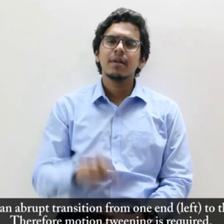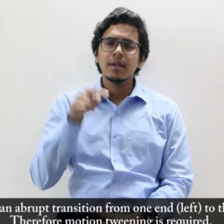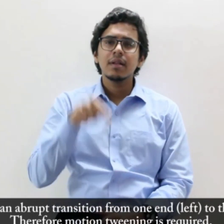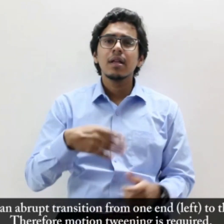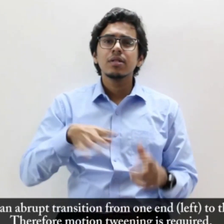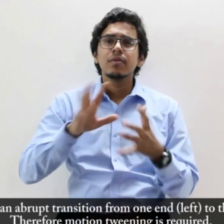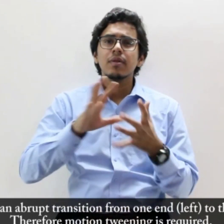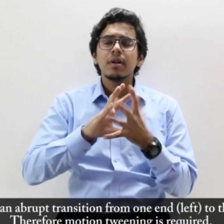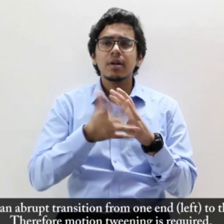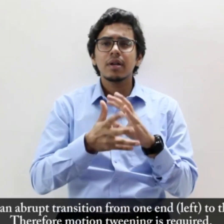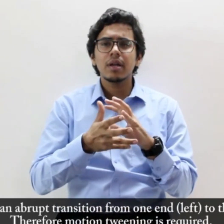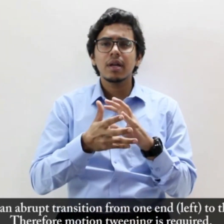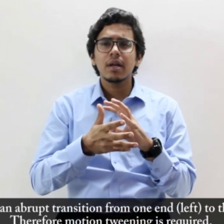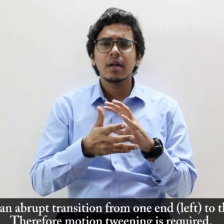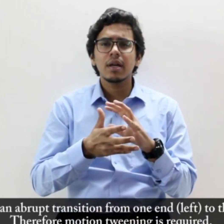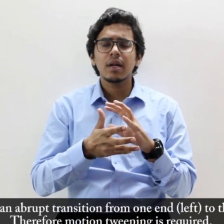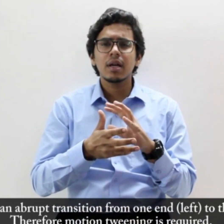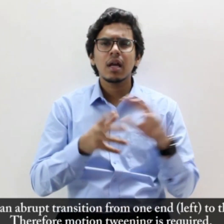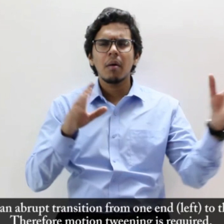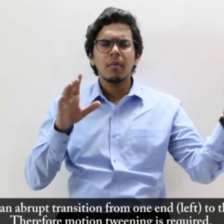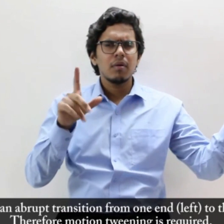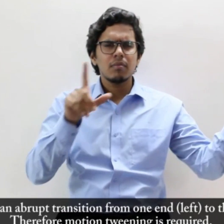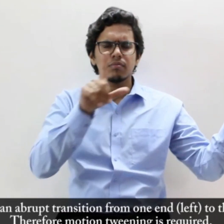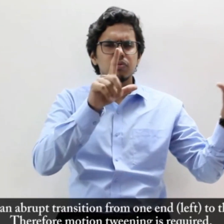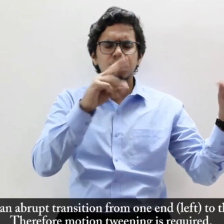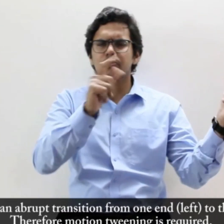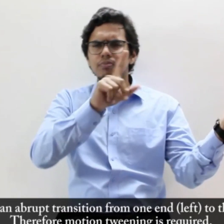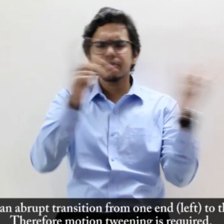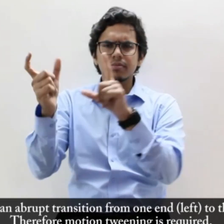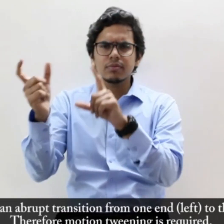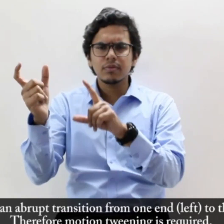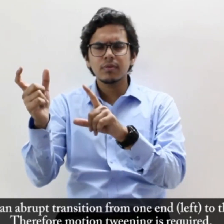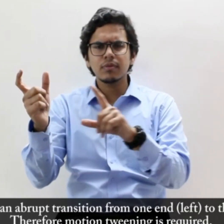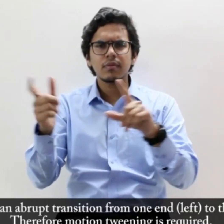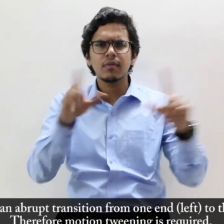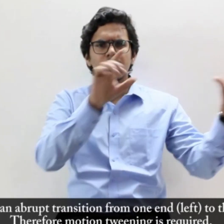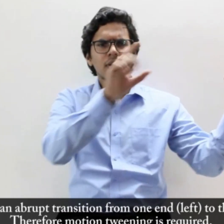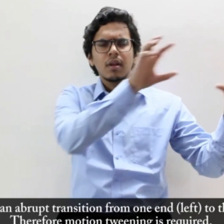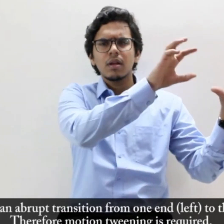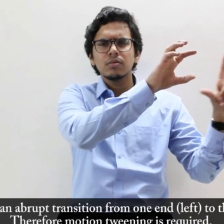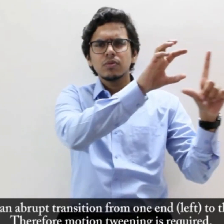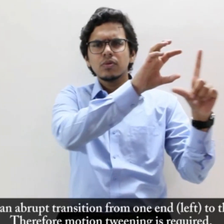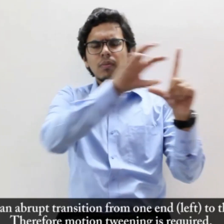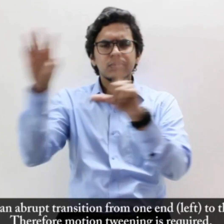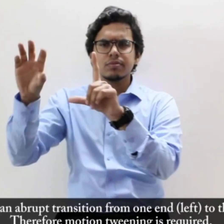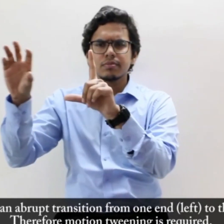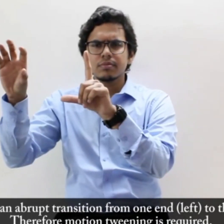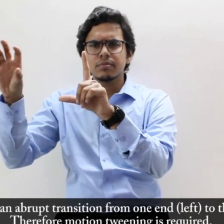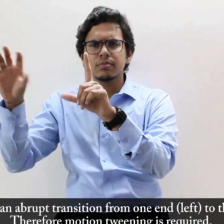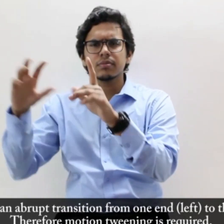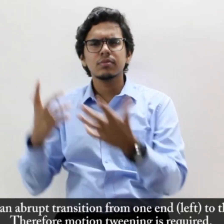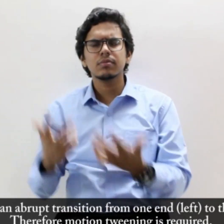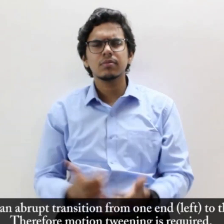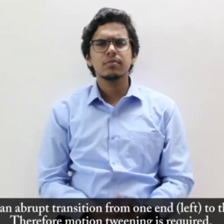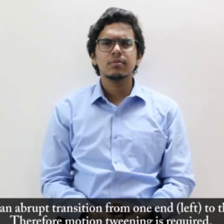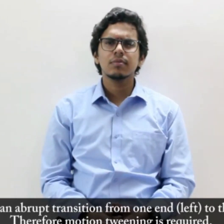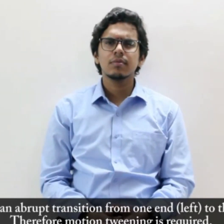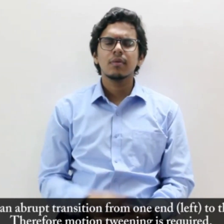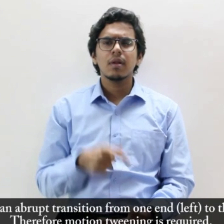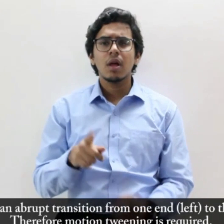This will create an abrupt transition from one end left to the other right. Therefore, motion